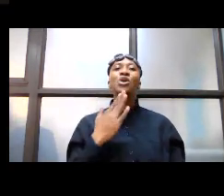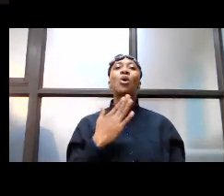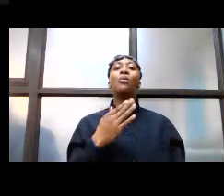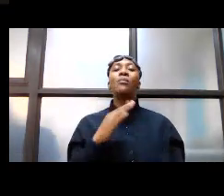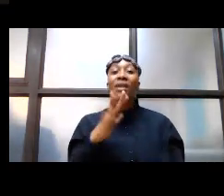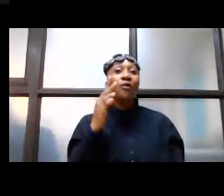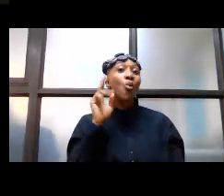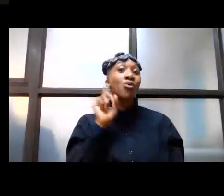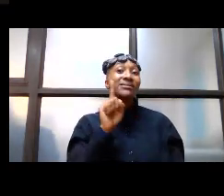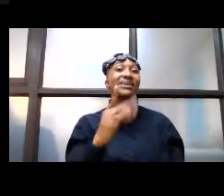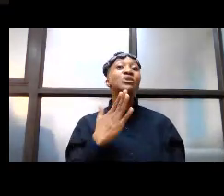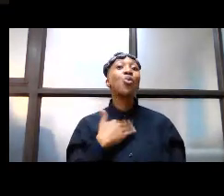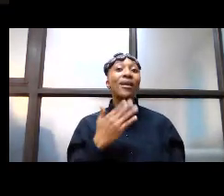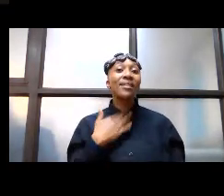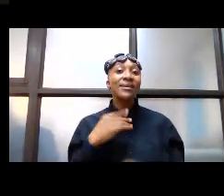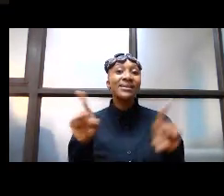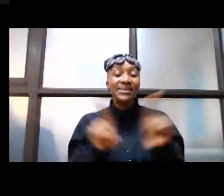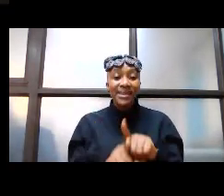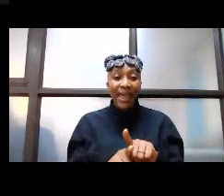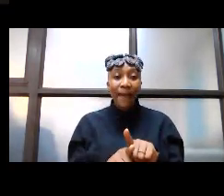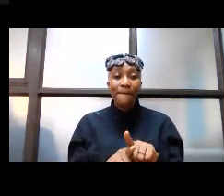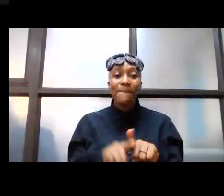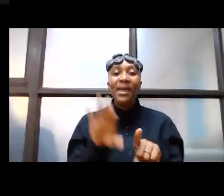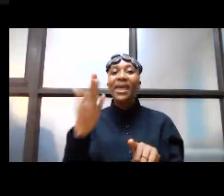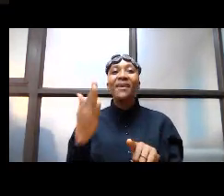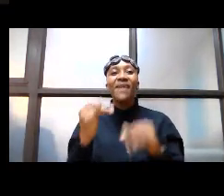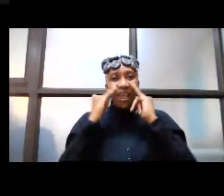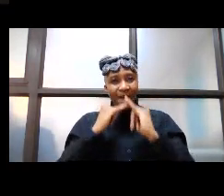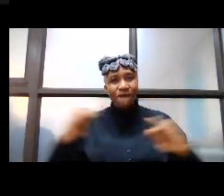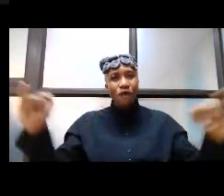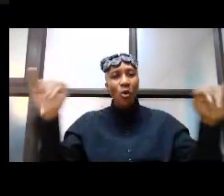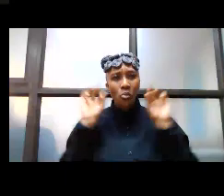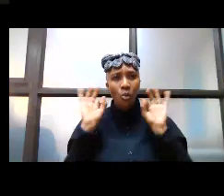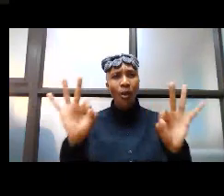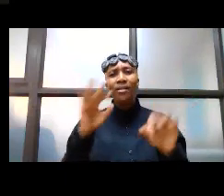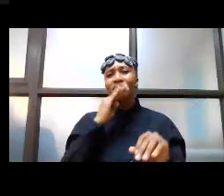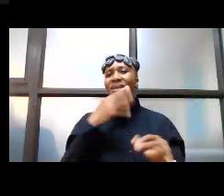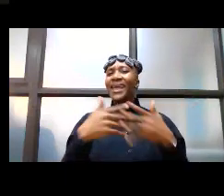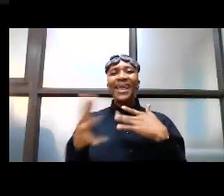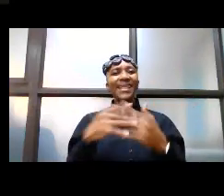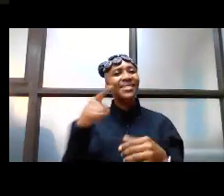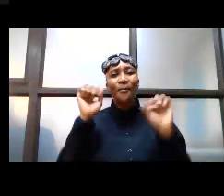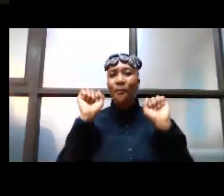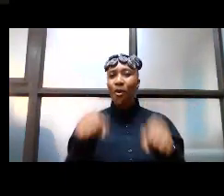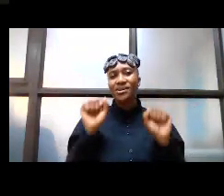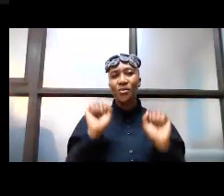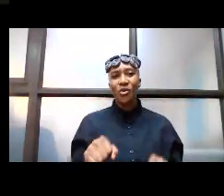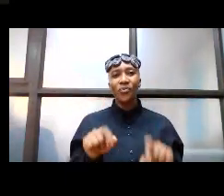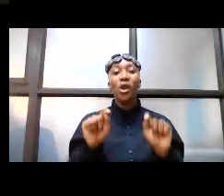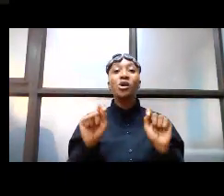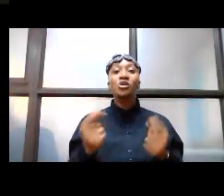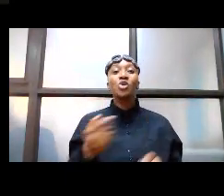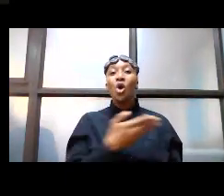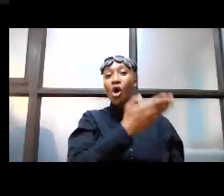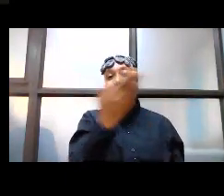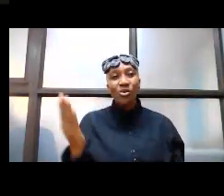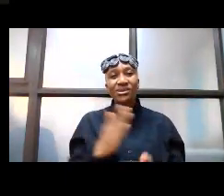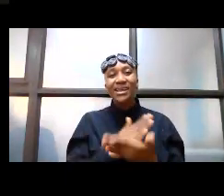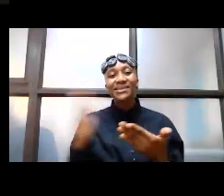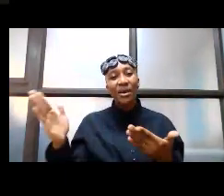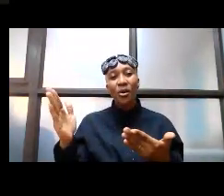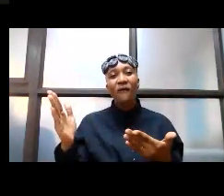and are well informed, anything is possible. So those are some of the sort of